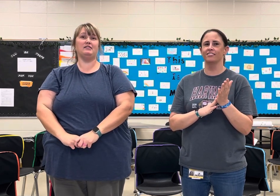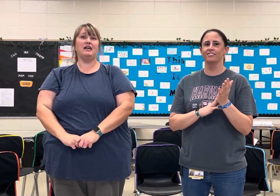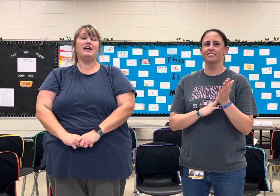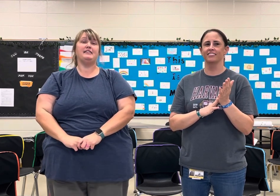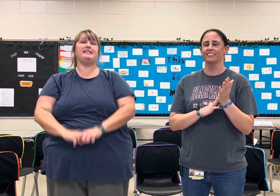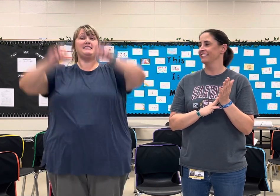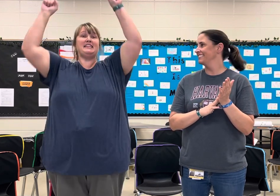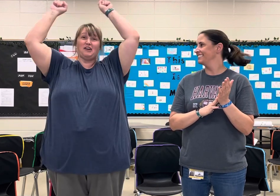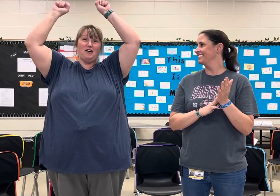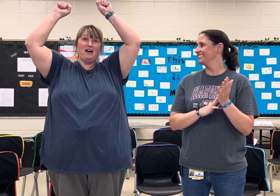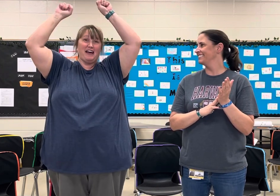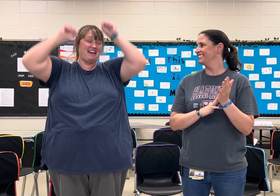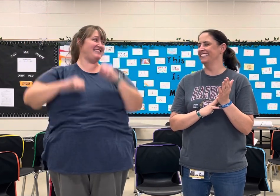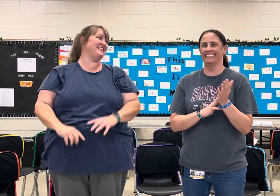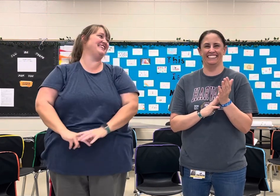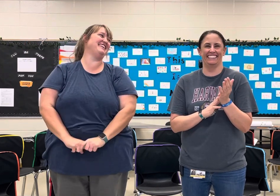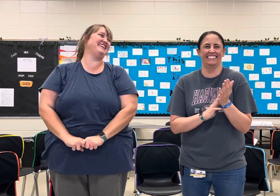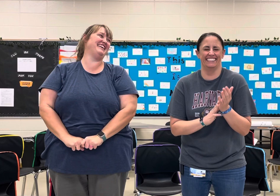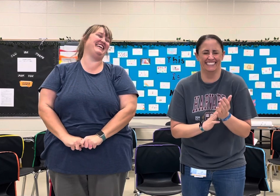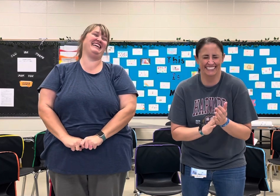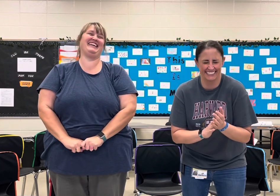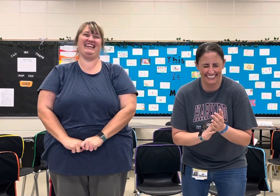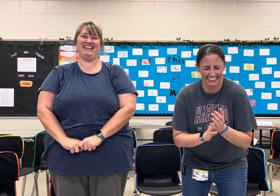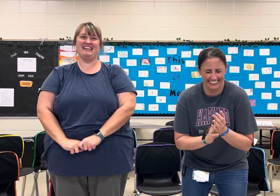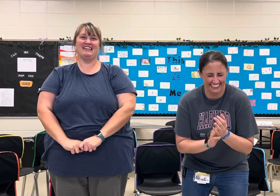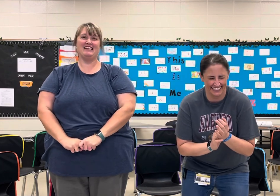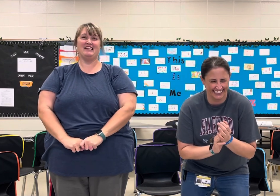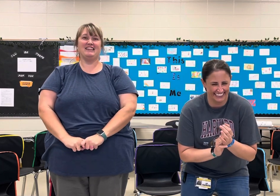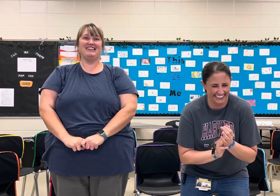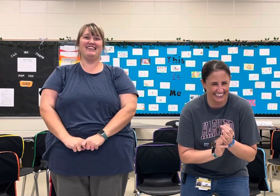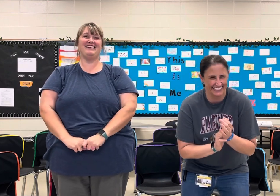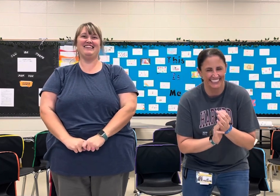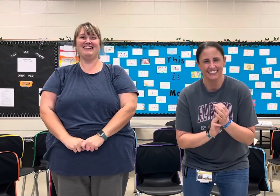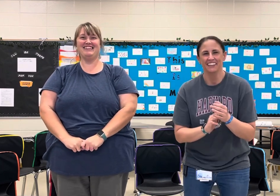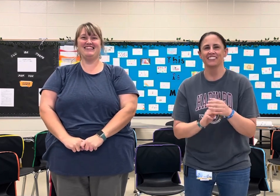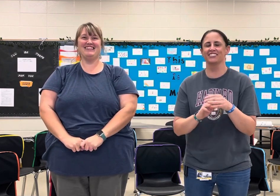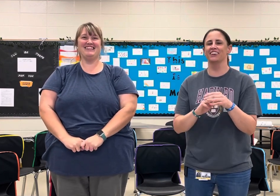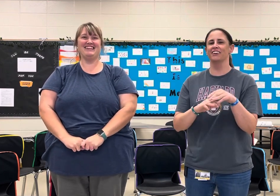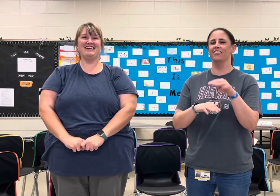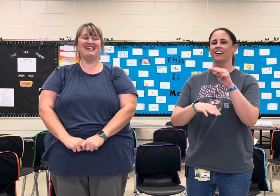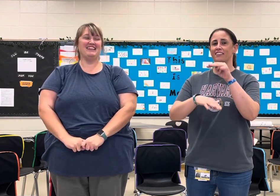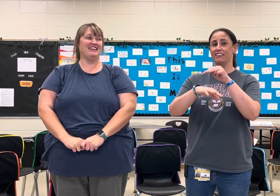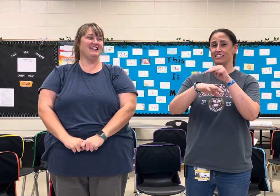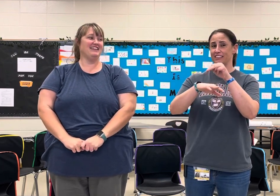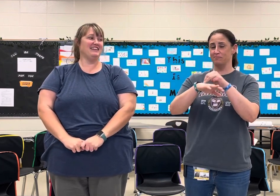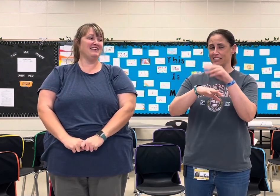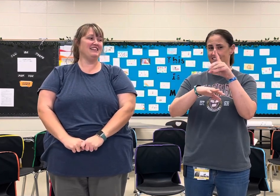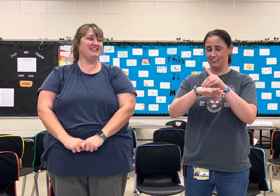McDonald's! Disney toys! So I've seen